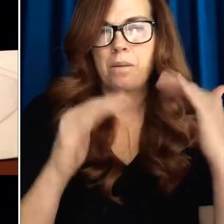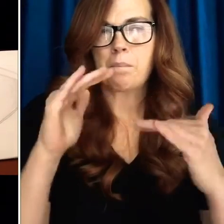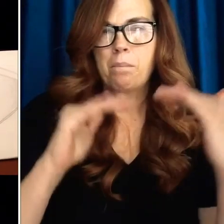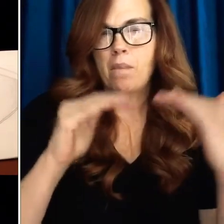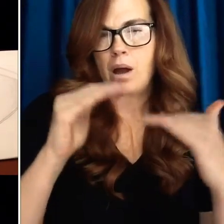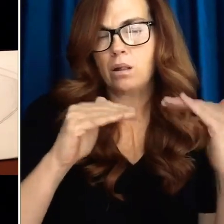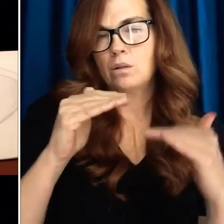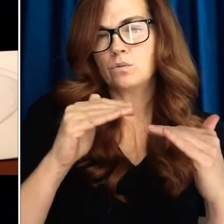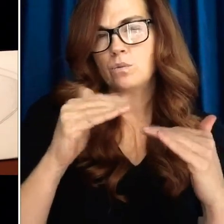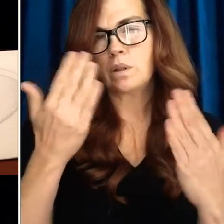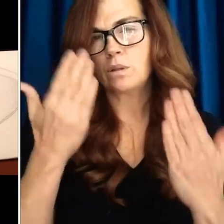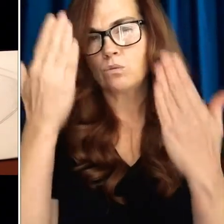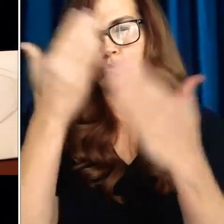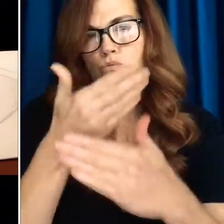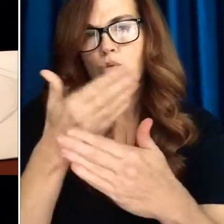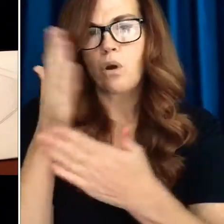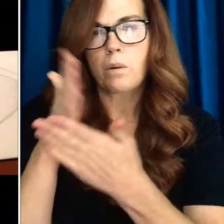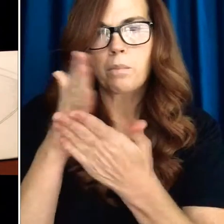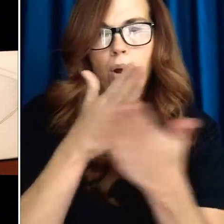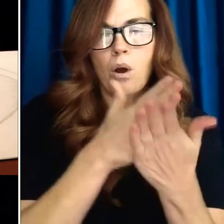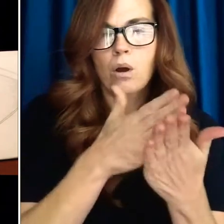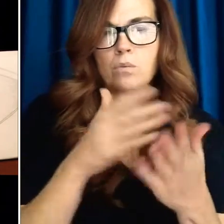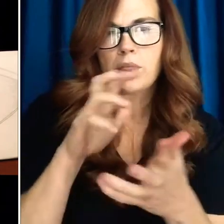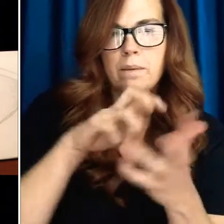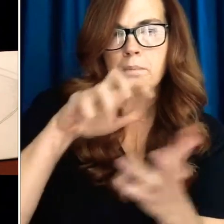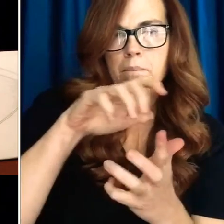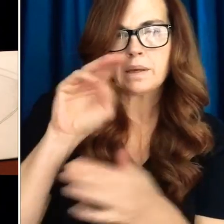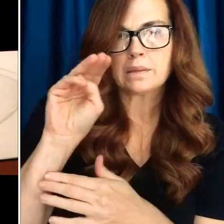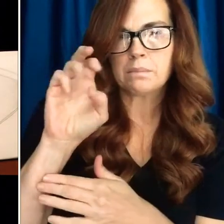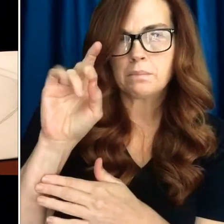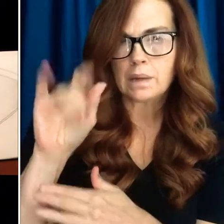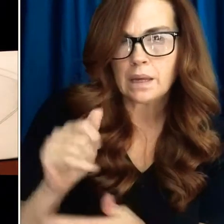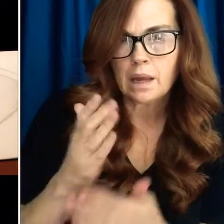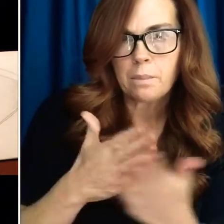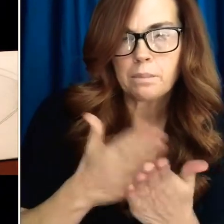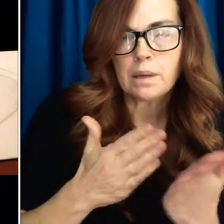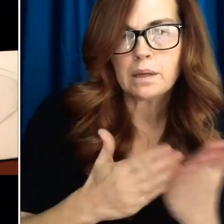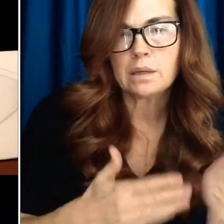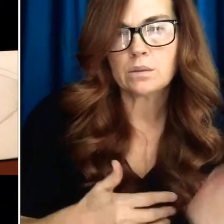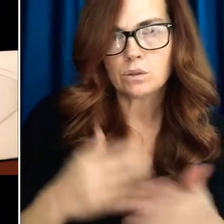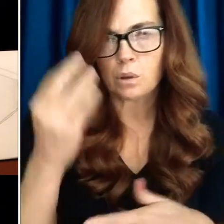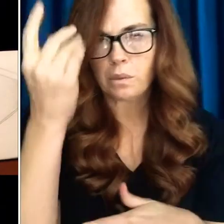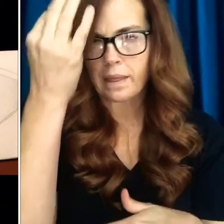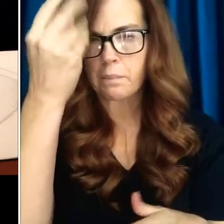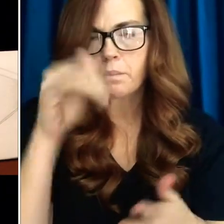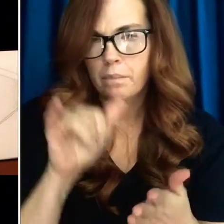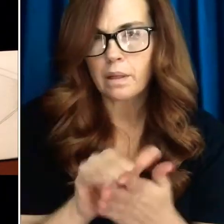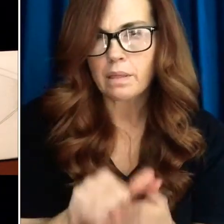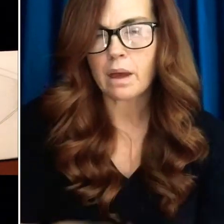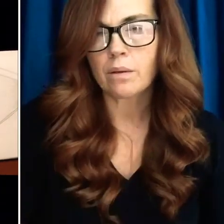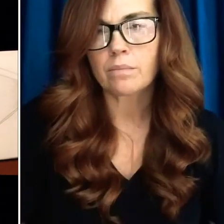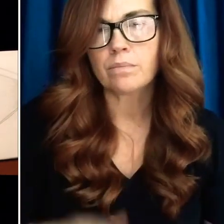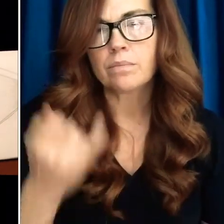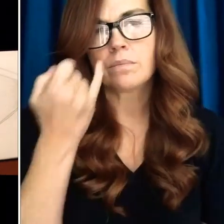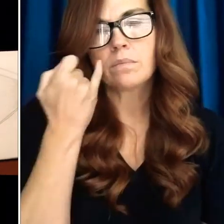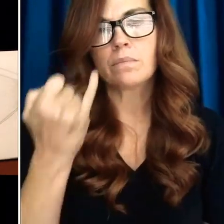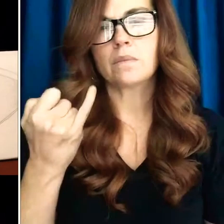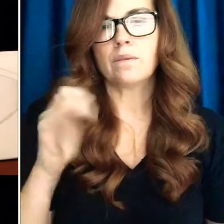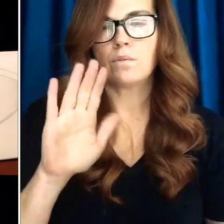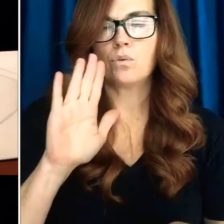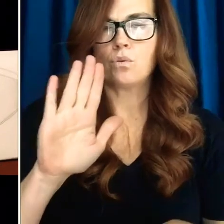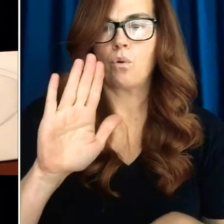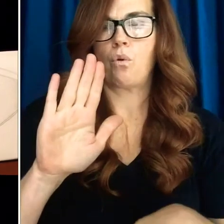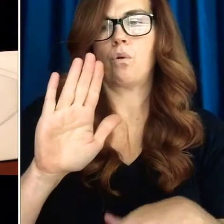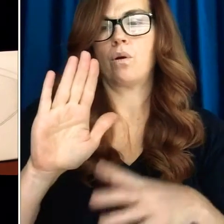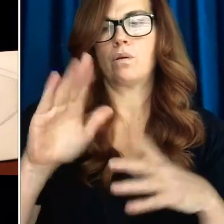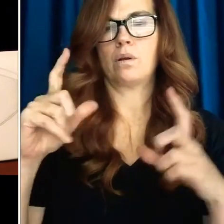media pieces. That's something for you guys to think about if you do use some darker mixed media pieces, because you